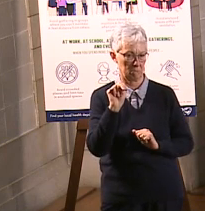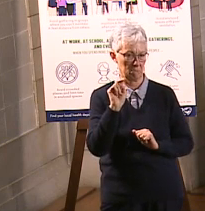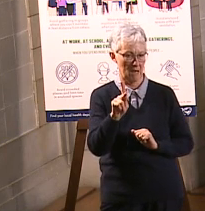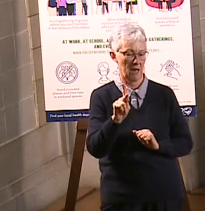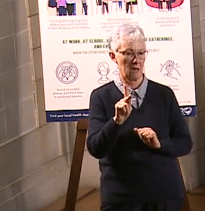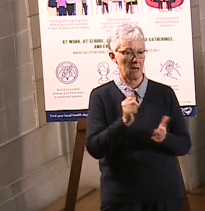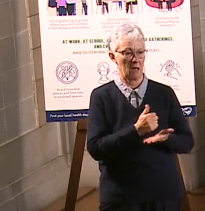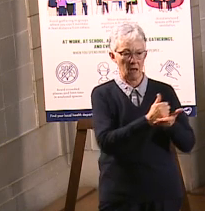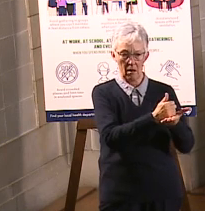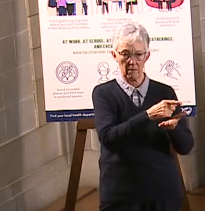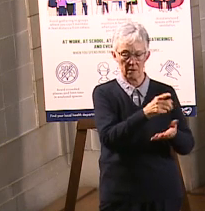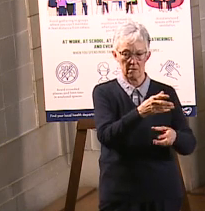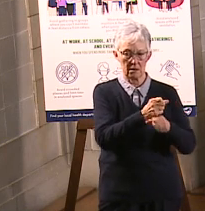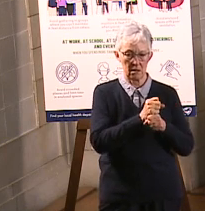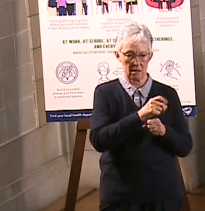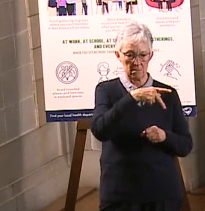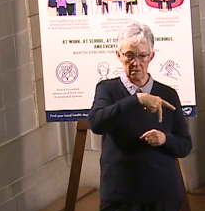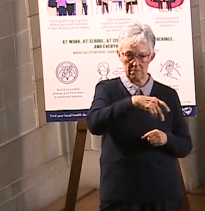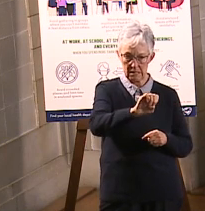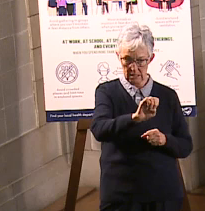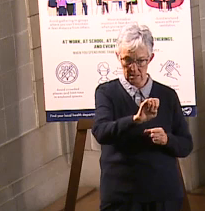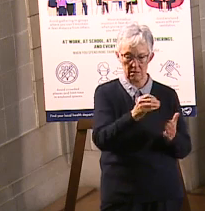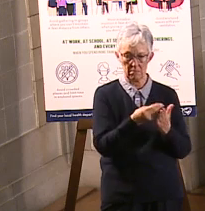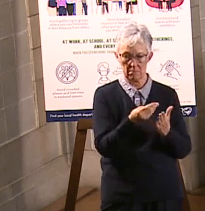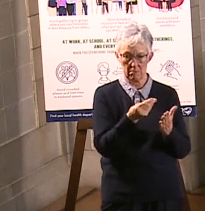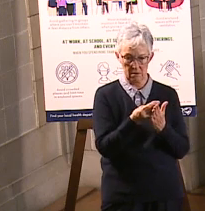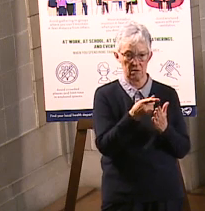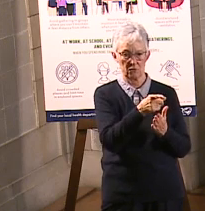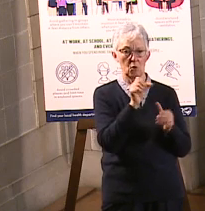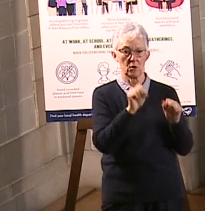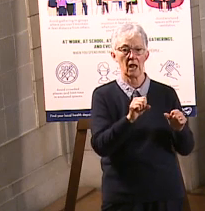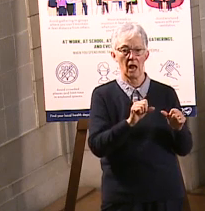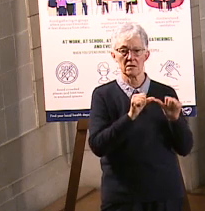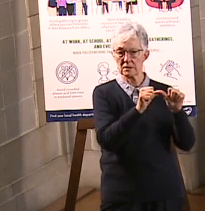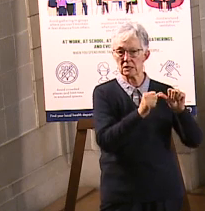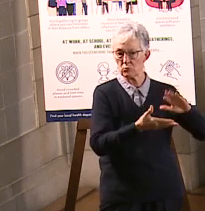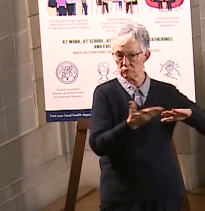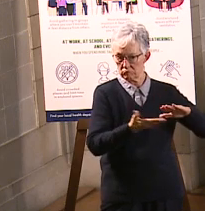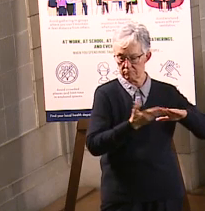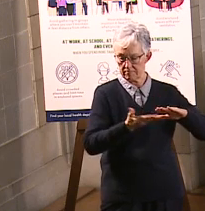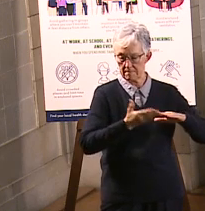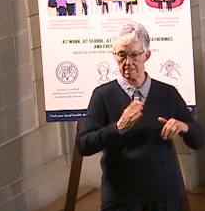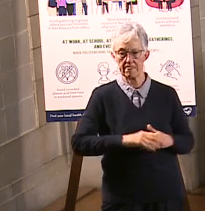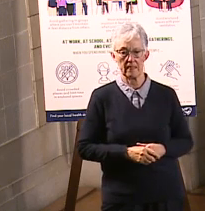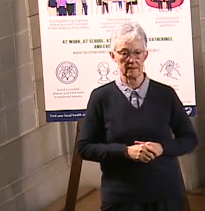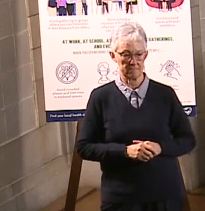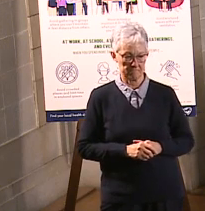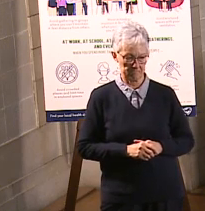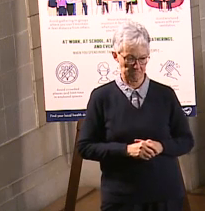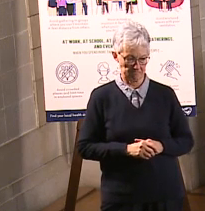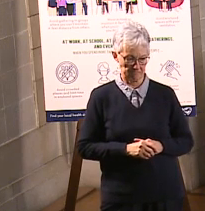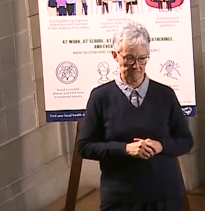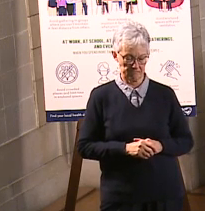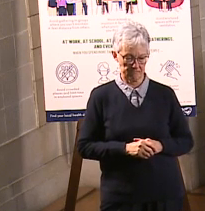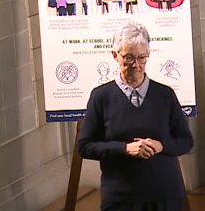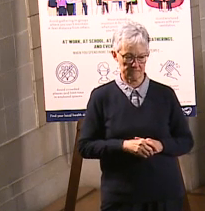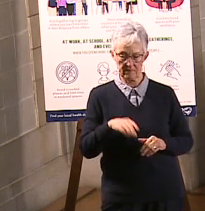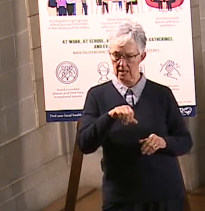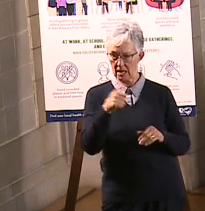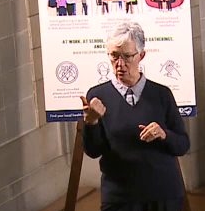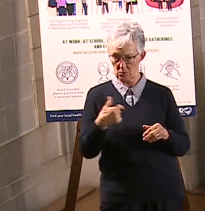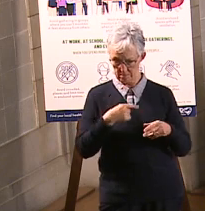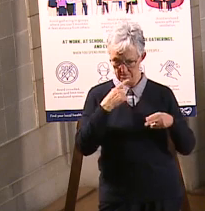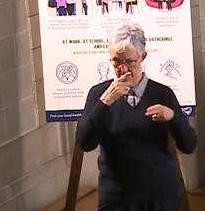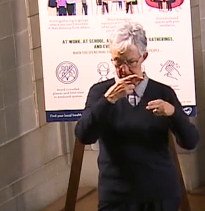help them stay in business here through this pandemic. One other thing that I want to mention is that Frank has been